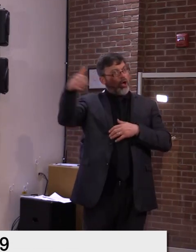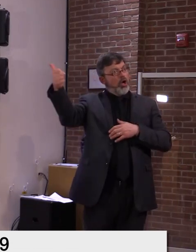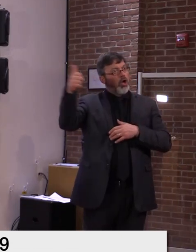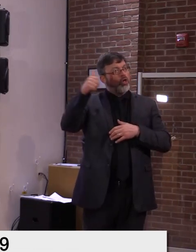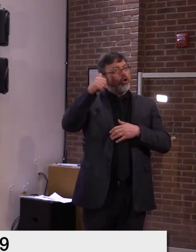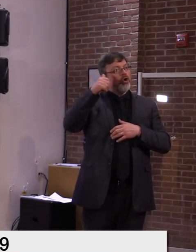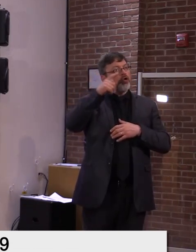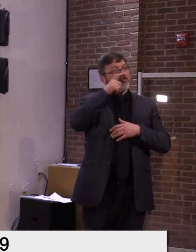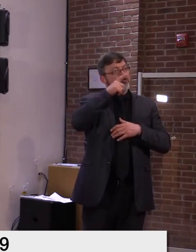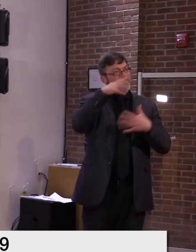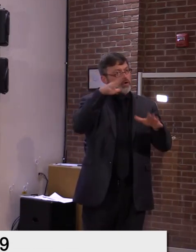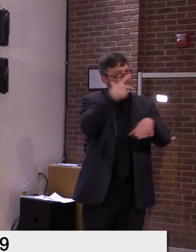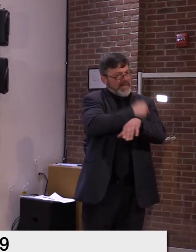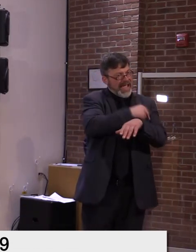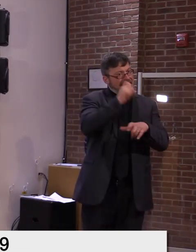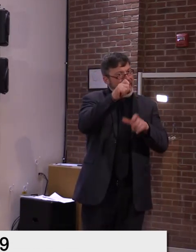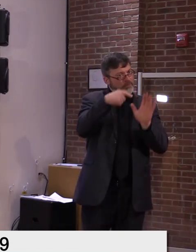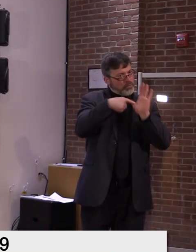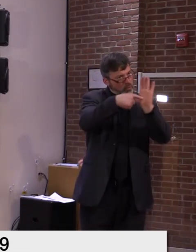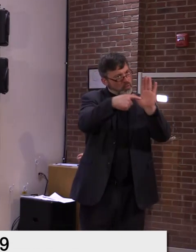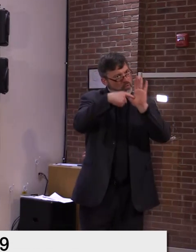Dr. Levine.